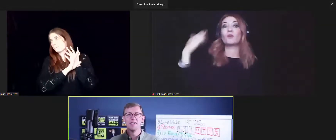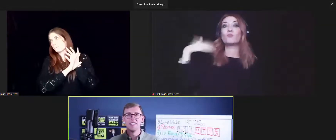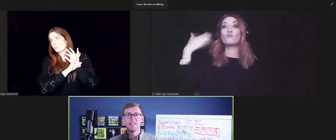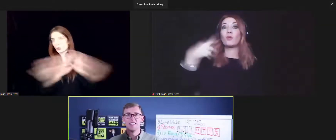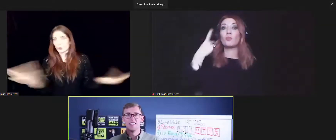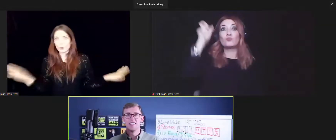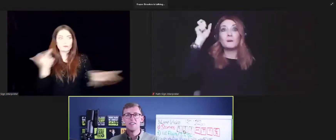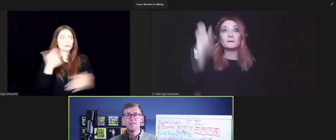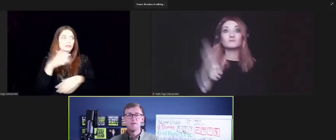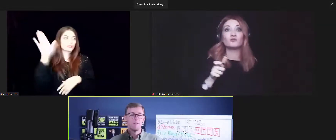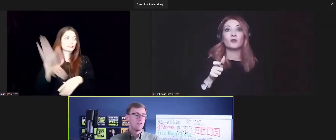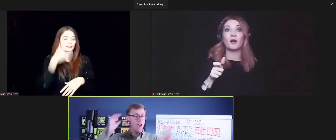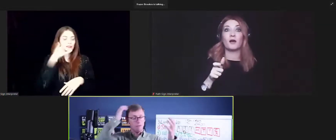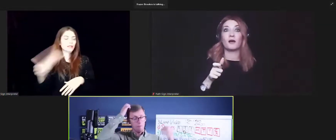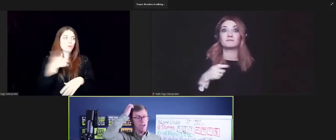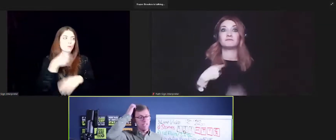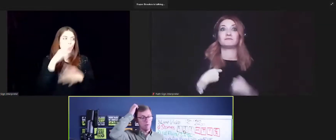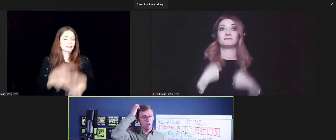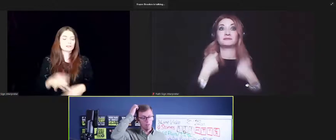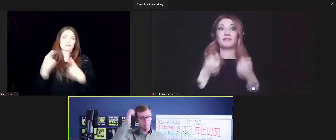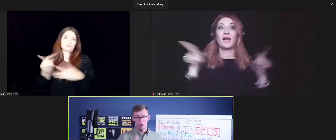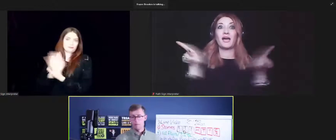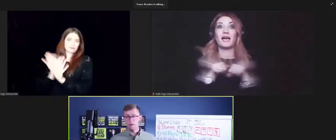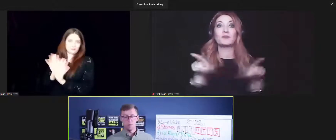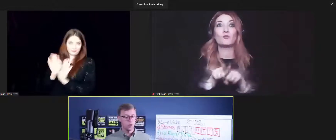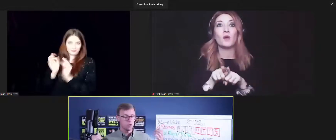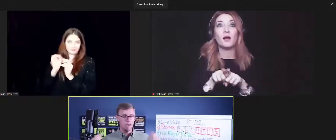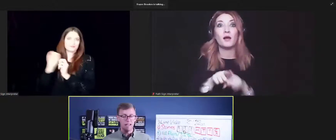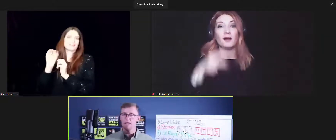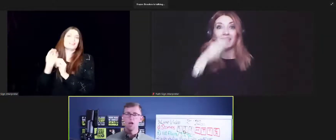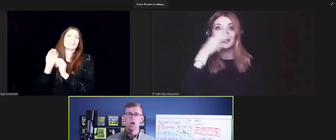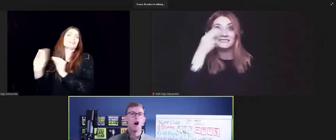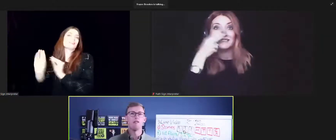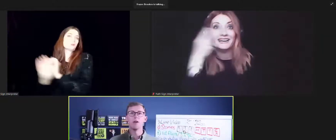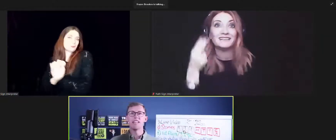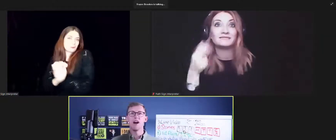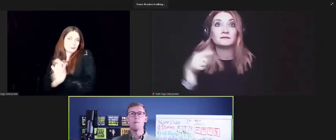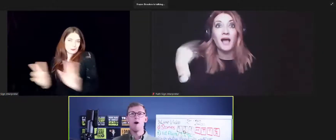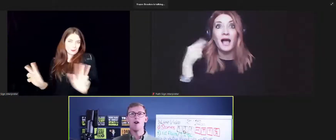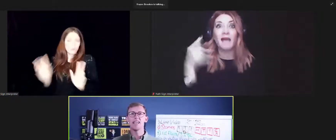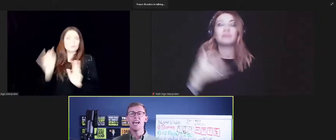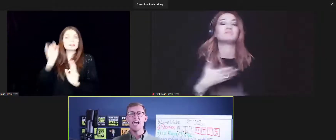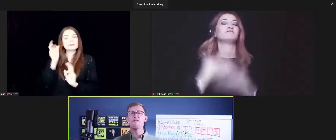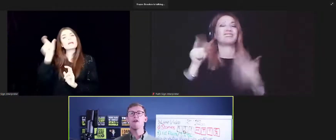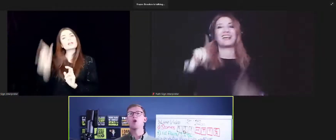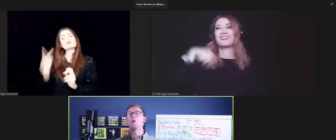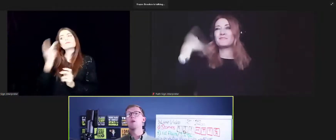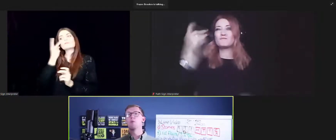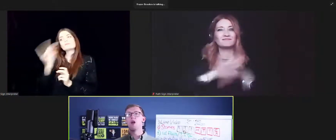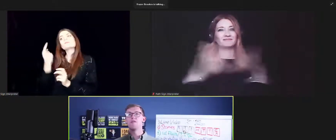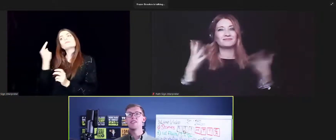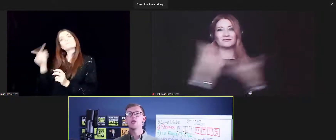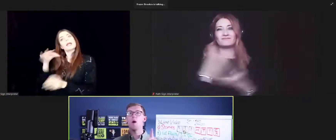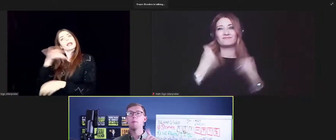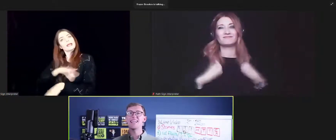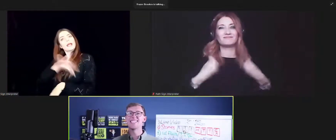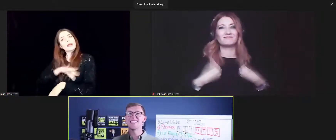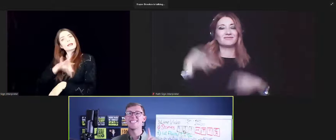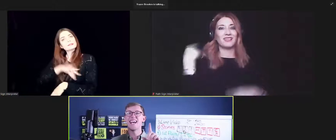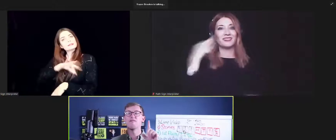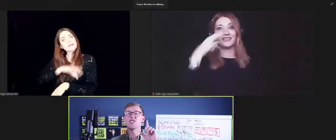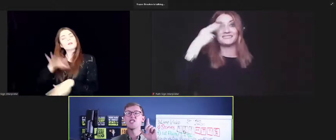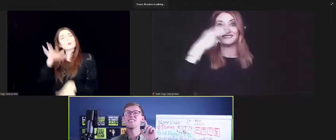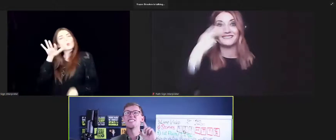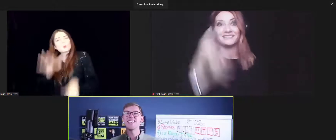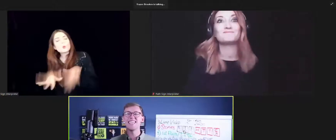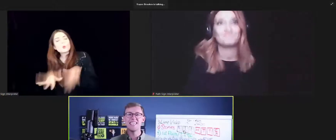no. Jeff Roberti, one of the people who's made a lot of money in network marketing, he followed up with one of his top leaders